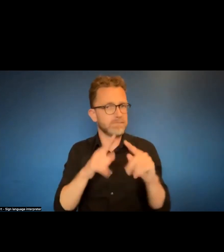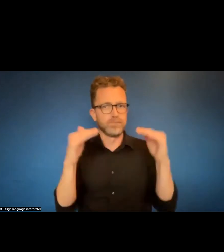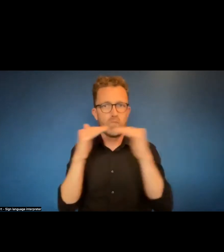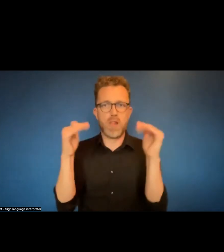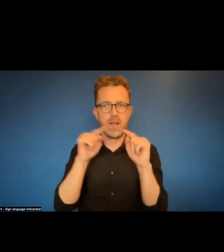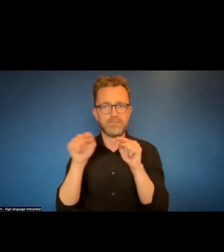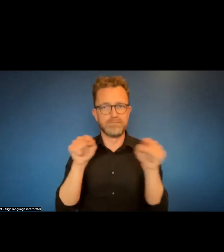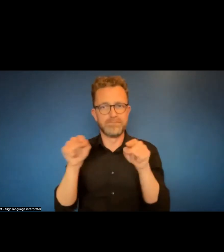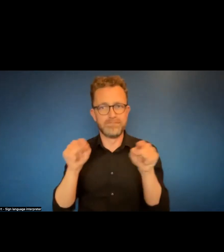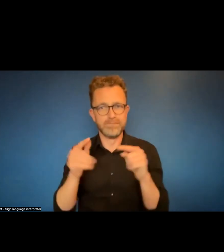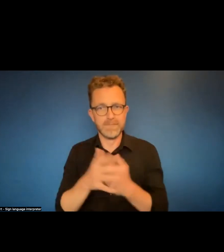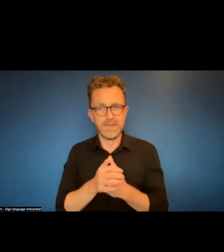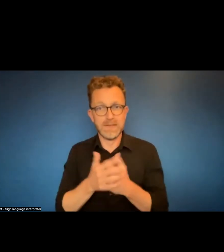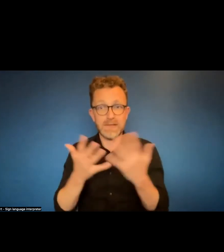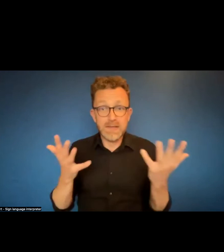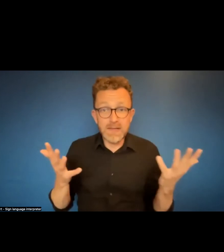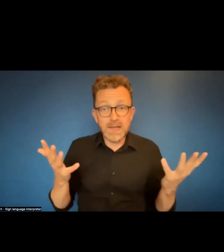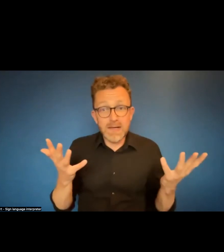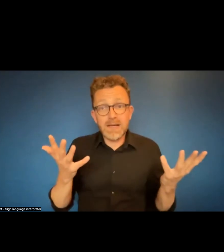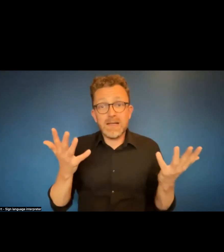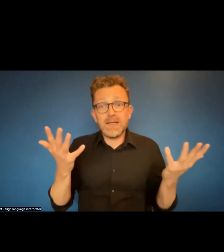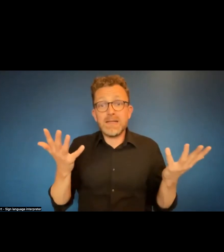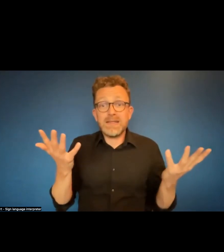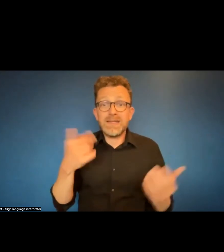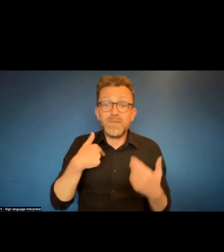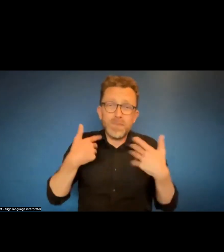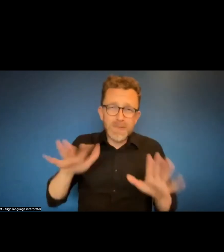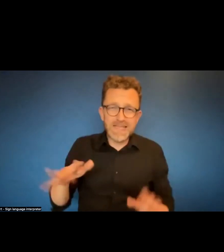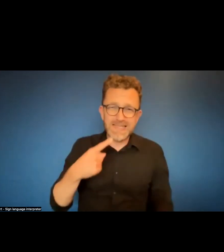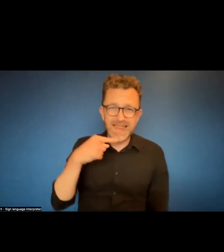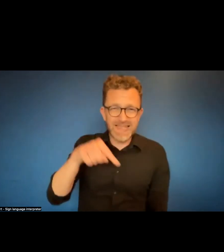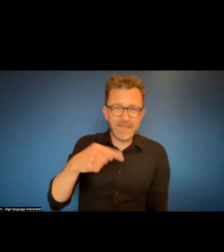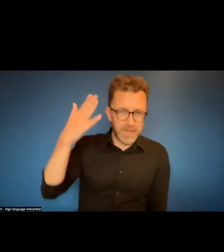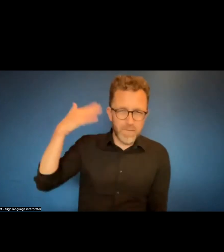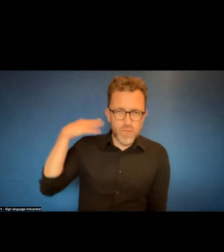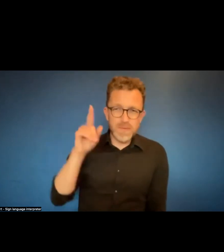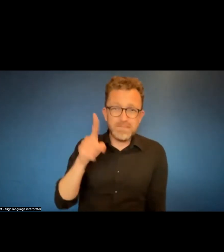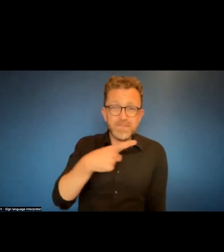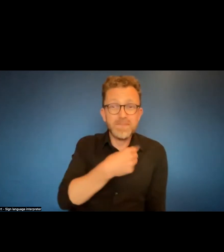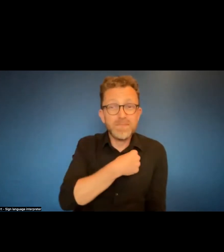personal assistance is far from the ideal. Thank you.